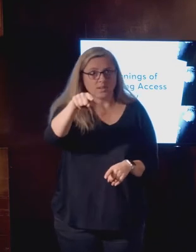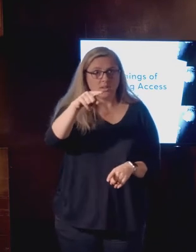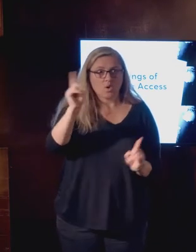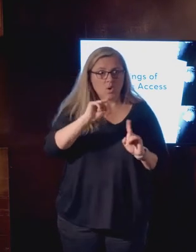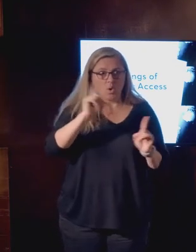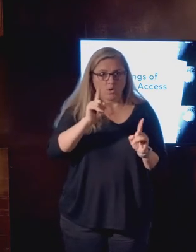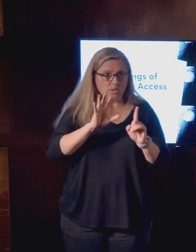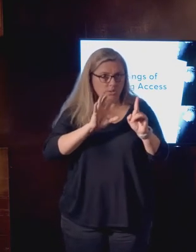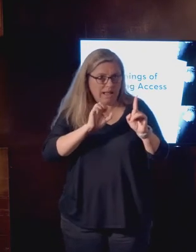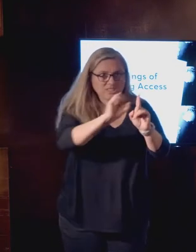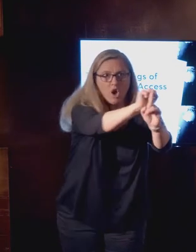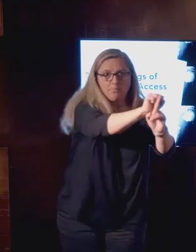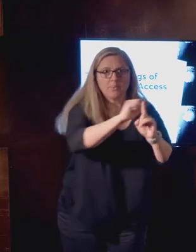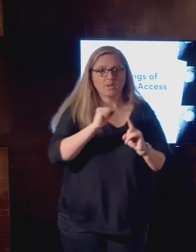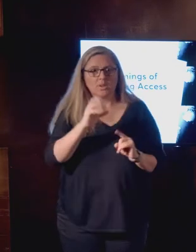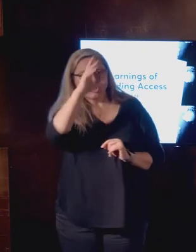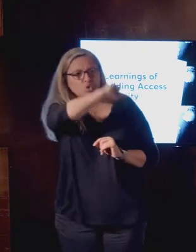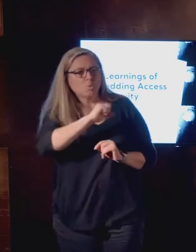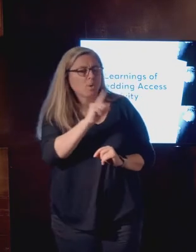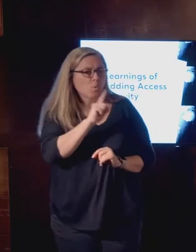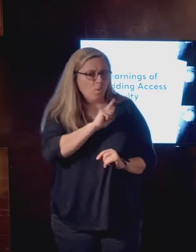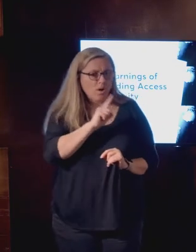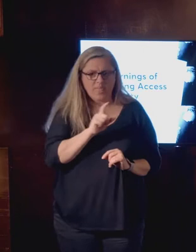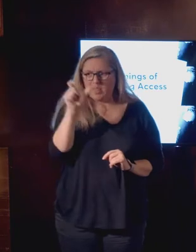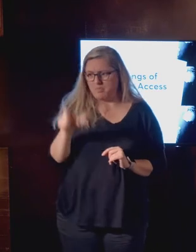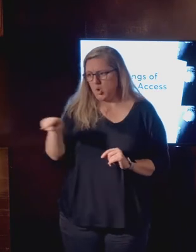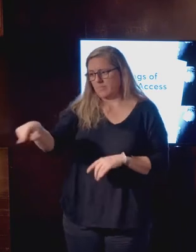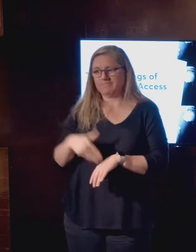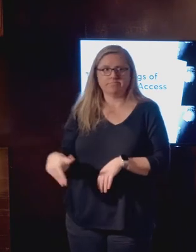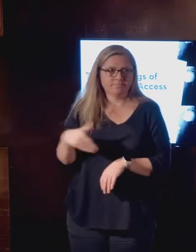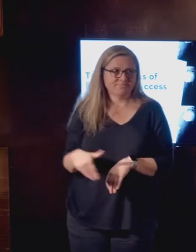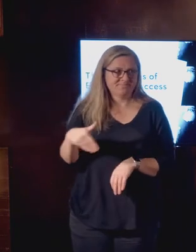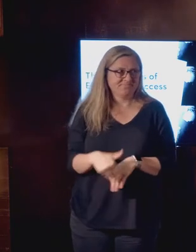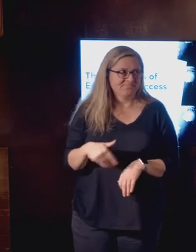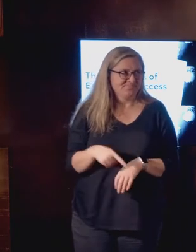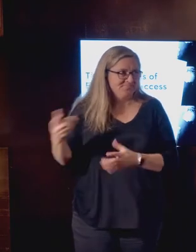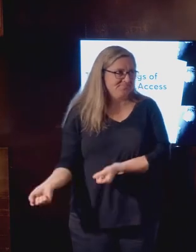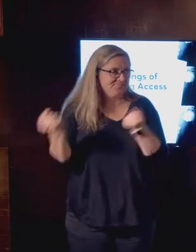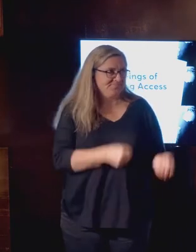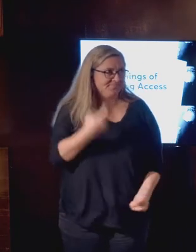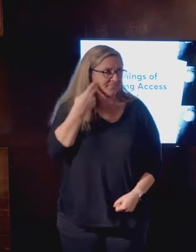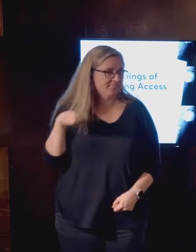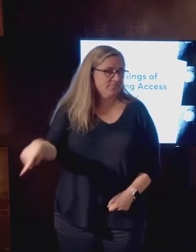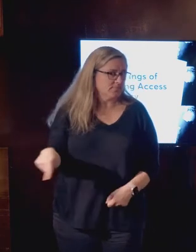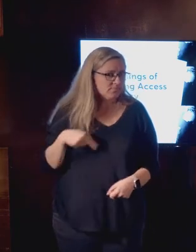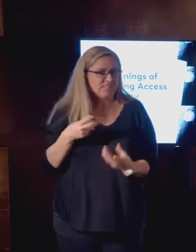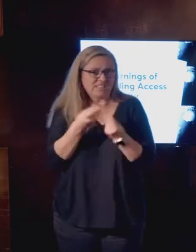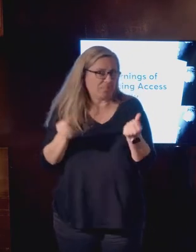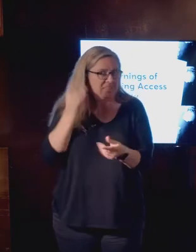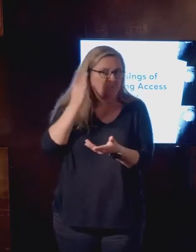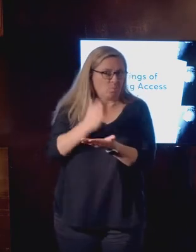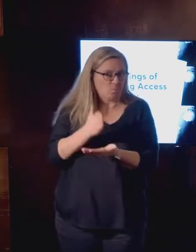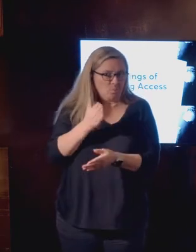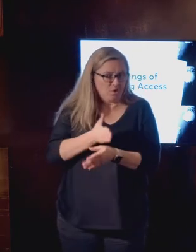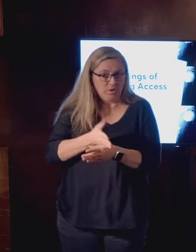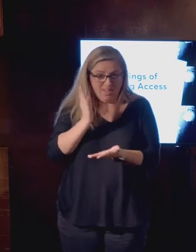constantly playing catch-up. There's an assumption that the person is the problem because they bring disabilities with them, that something about them doesn't work,